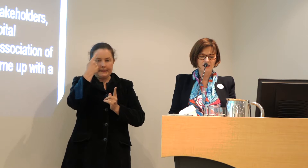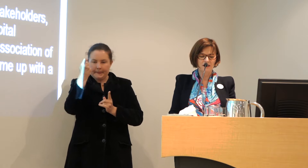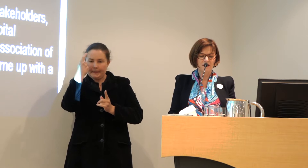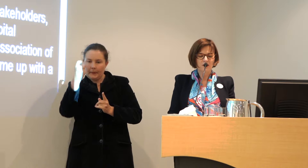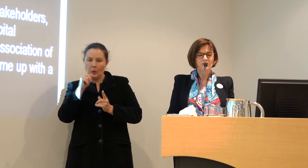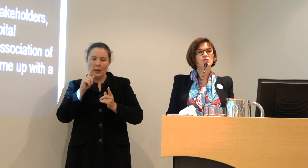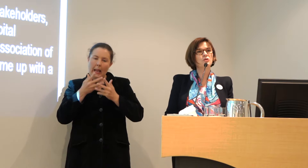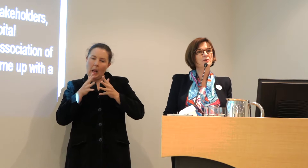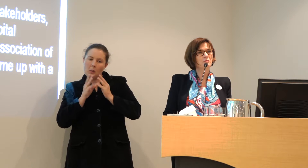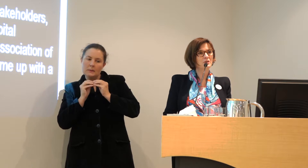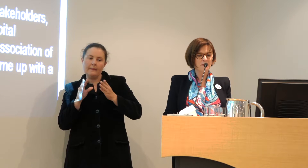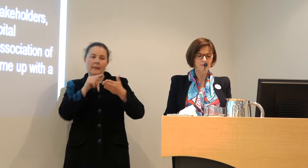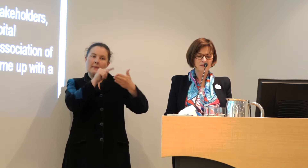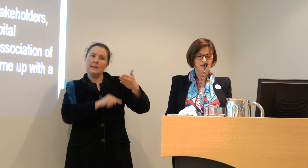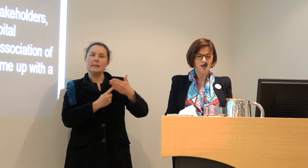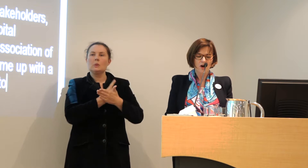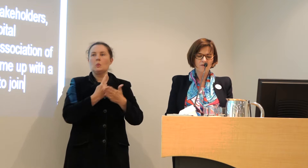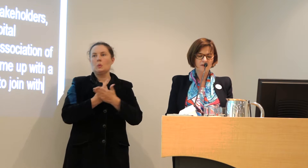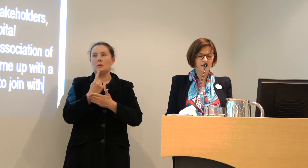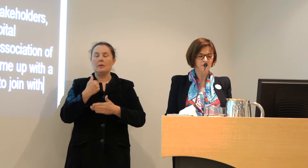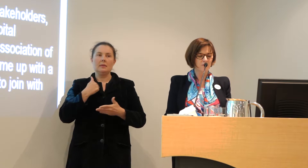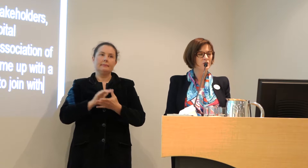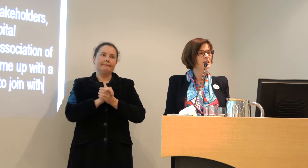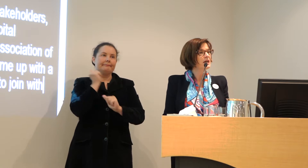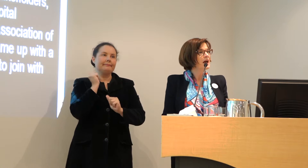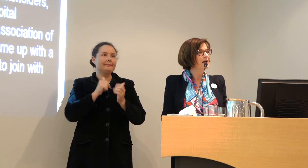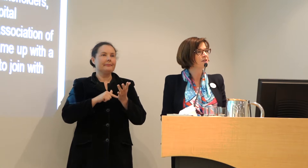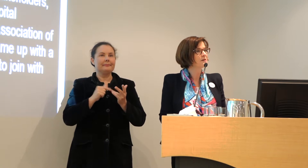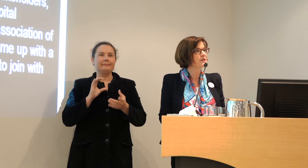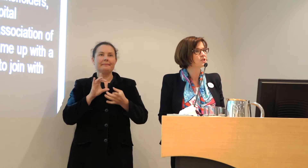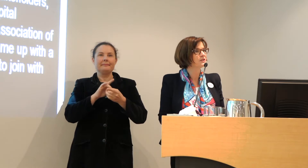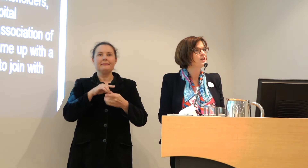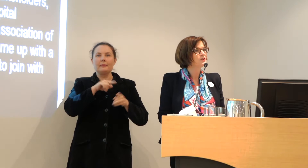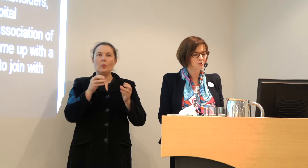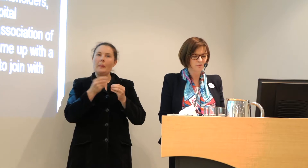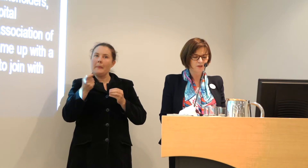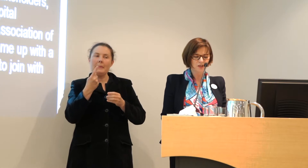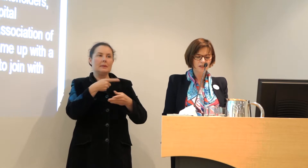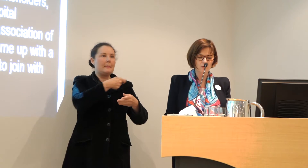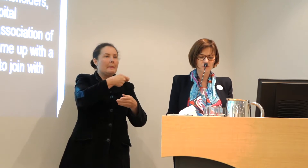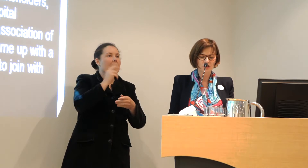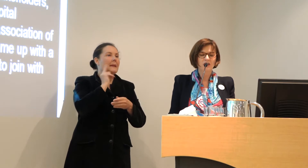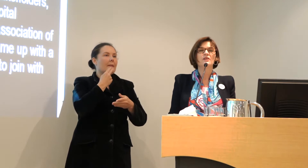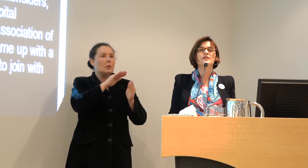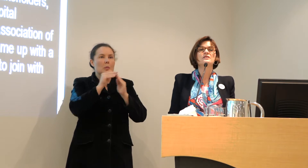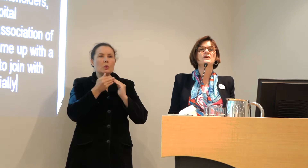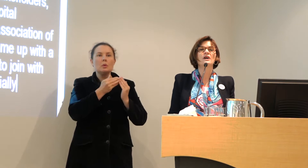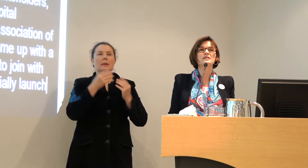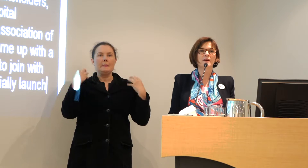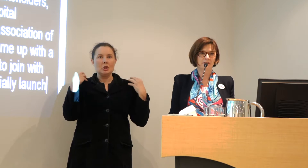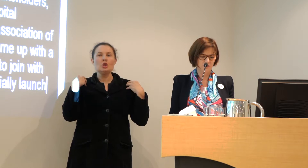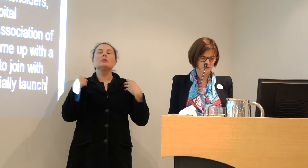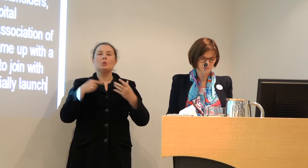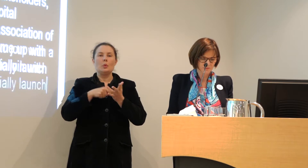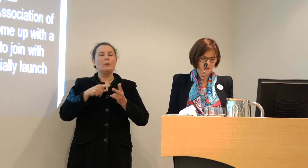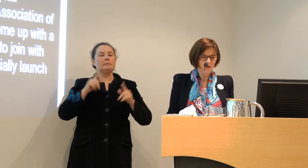to be here to join with members of our deaf community and the Commission to officially launch Signs